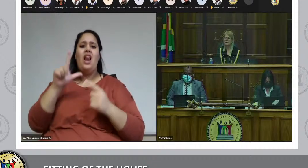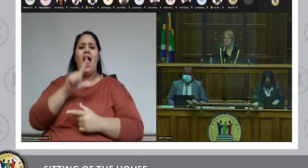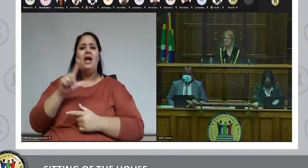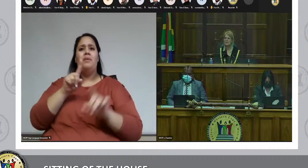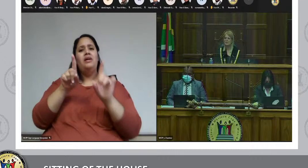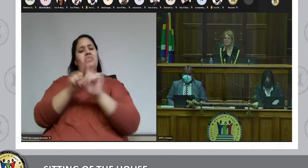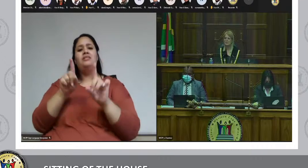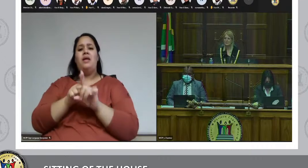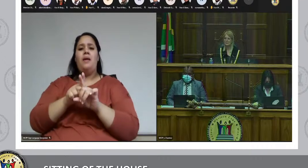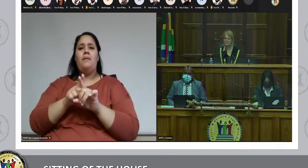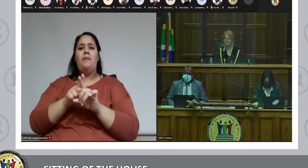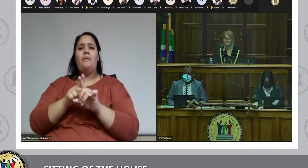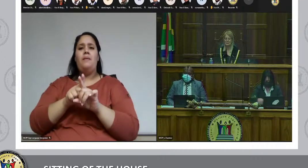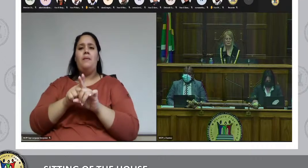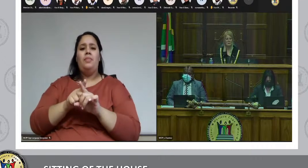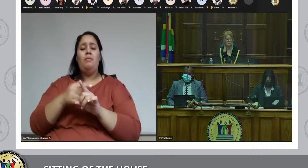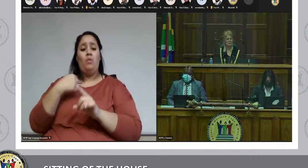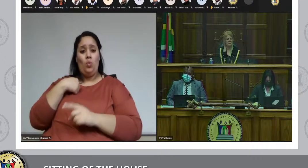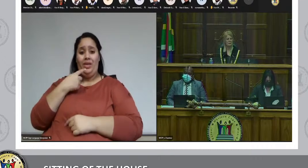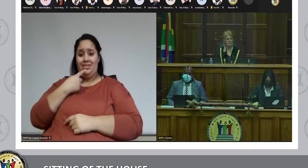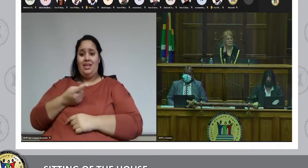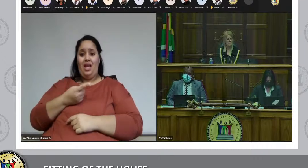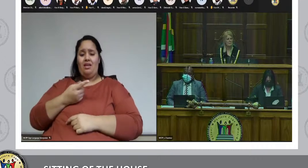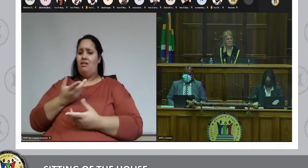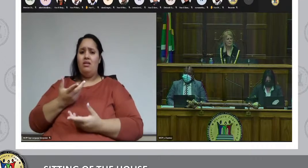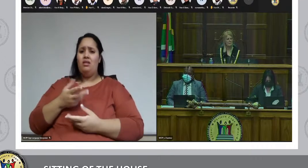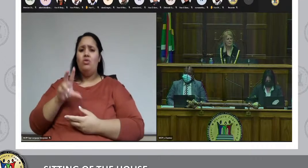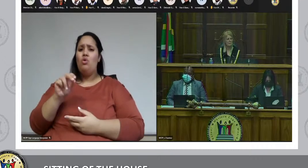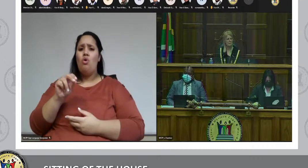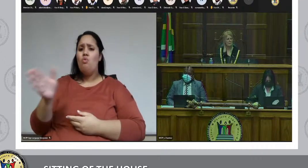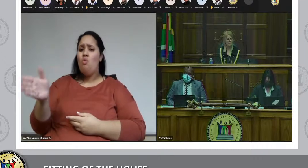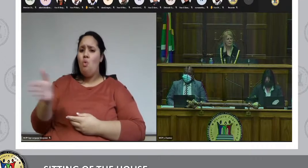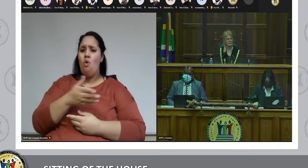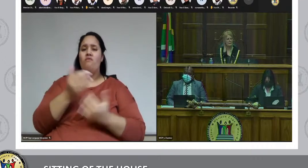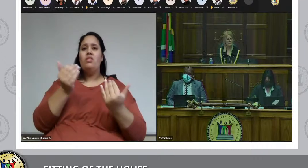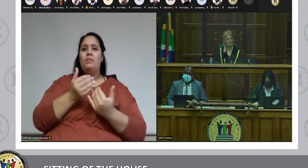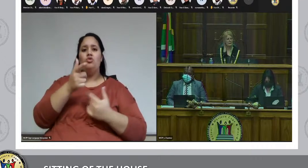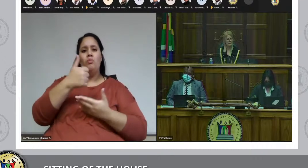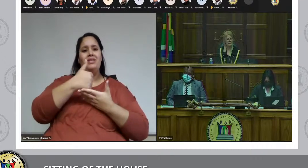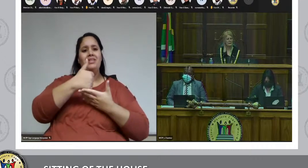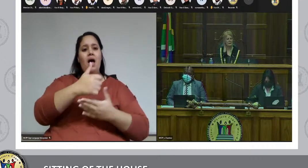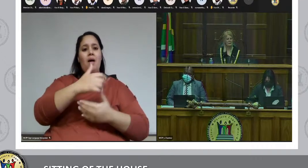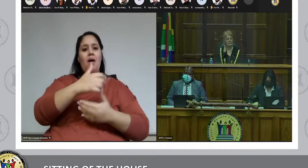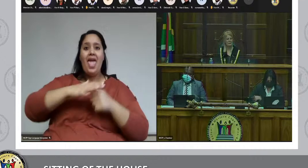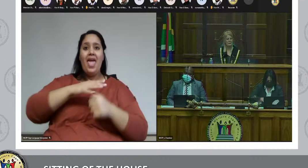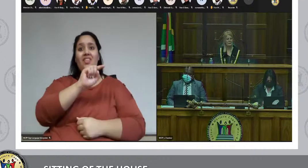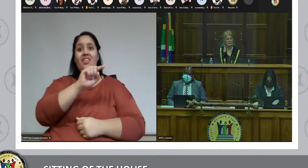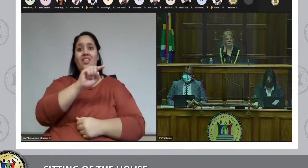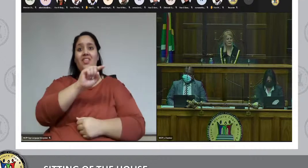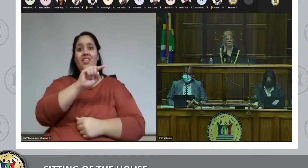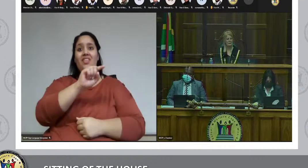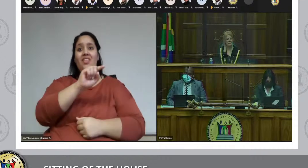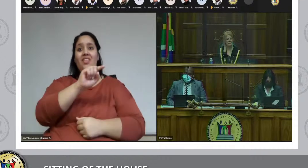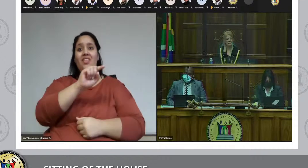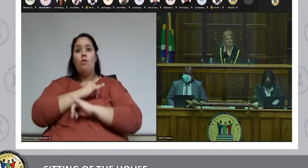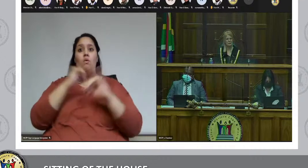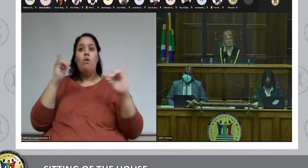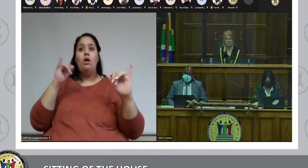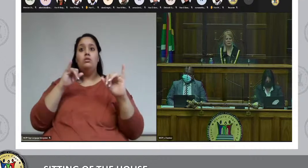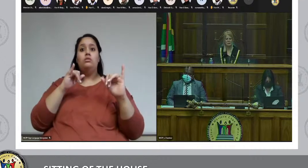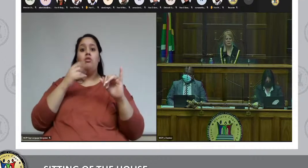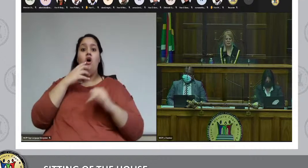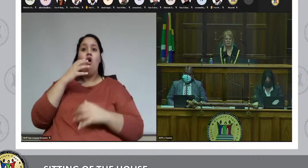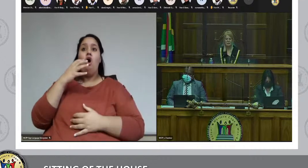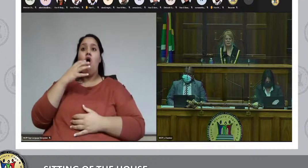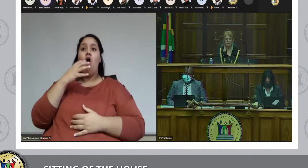thing. And we are saying, hello, get off the beaches, assist in areas where we have seen during the heart